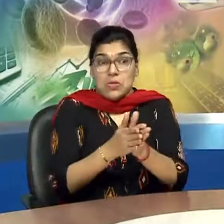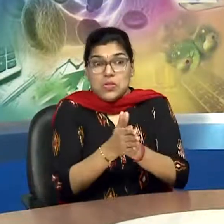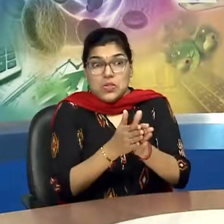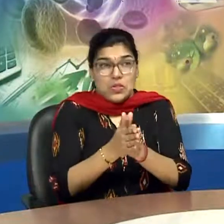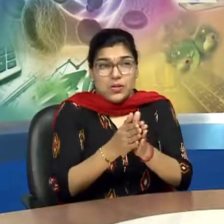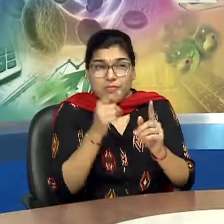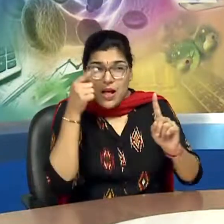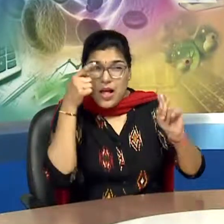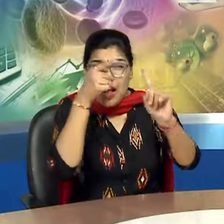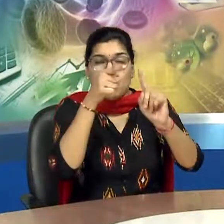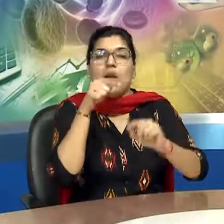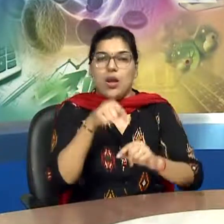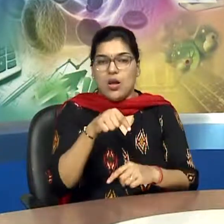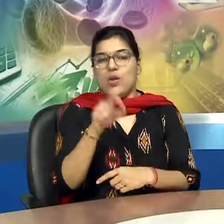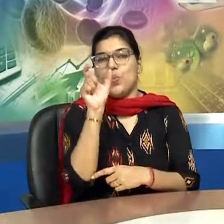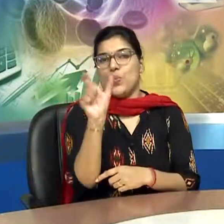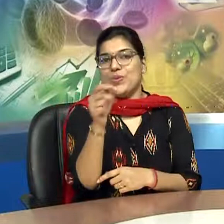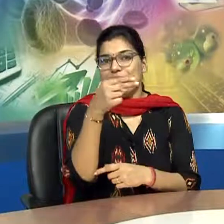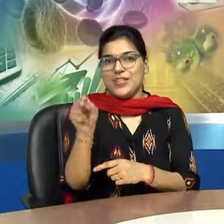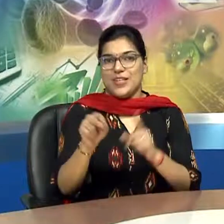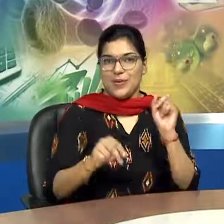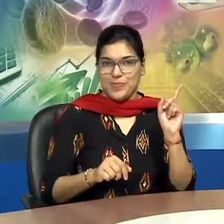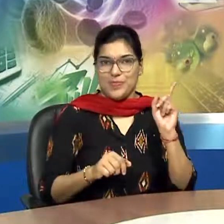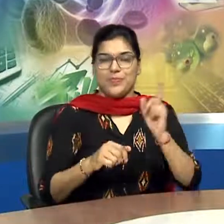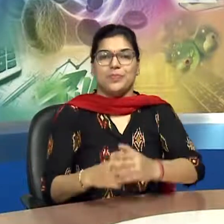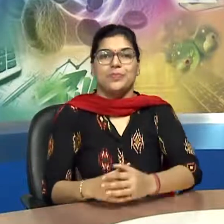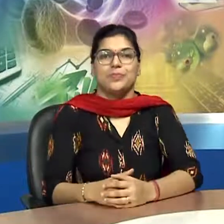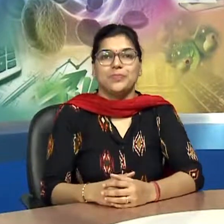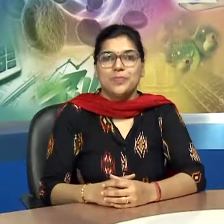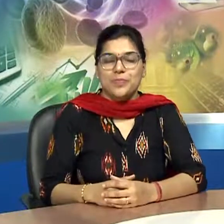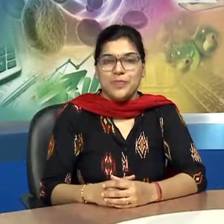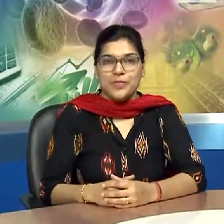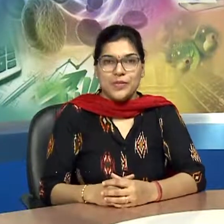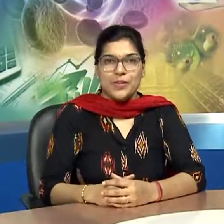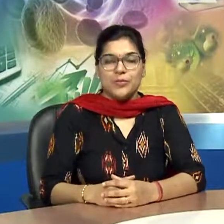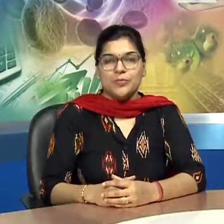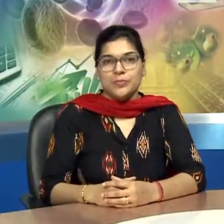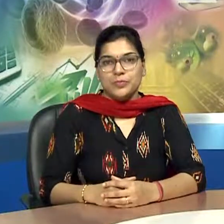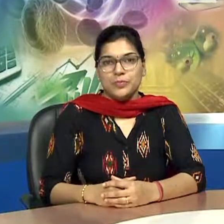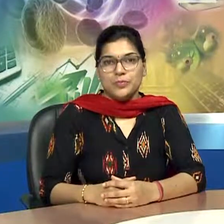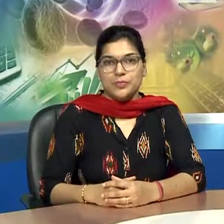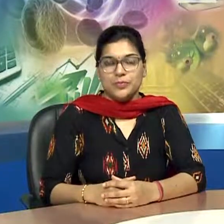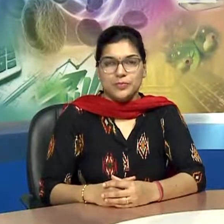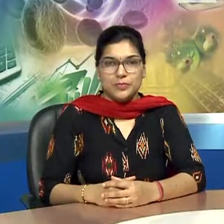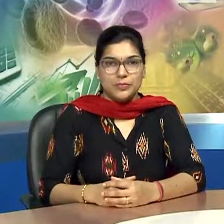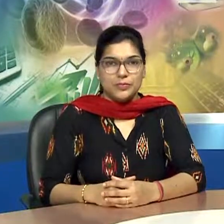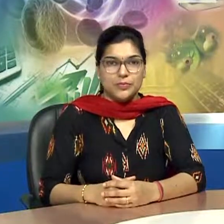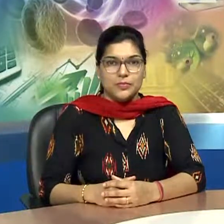person, so the interest is antecing.